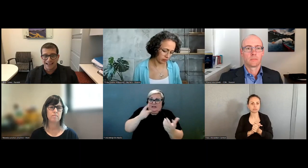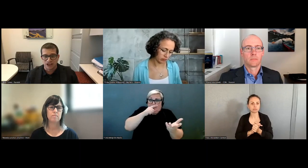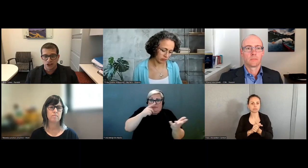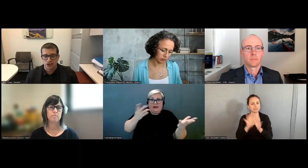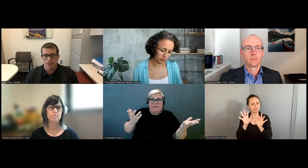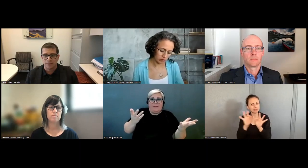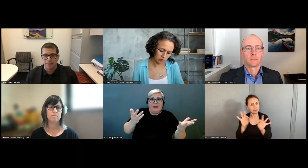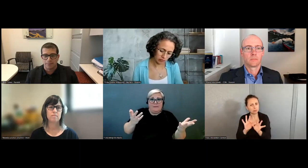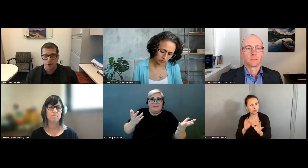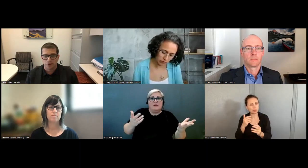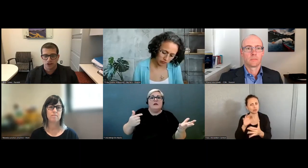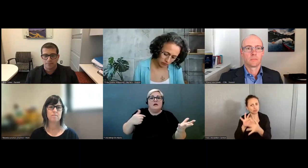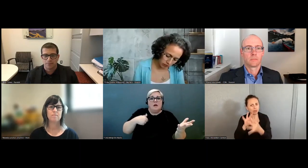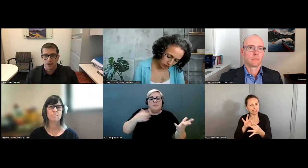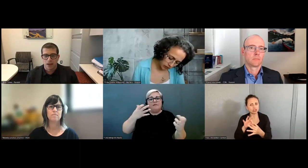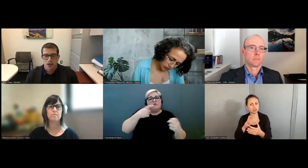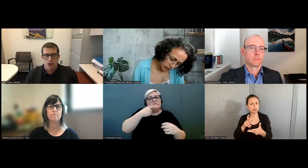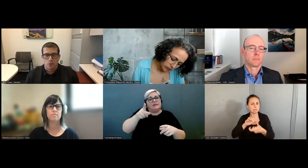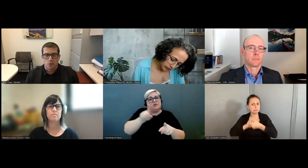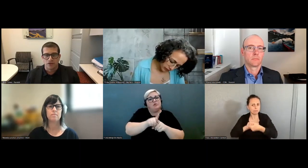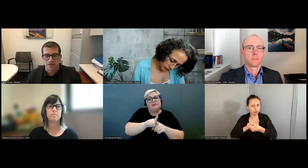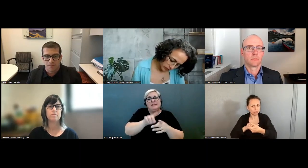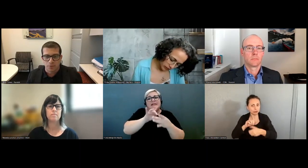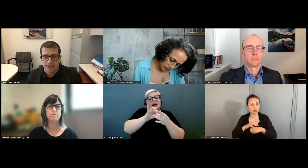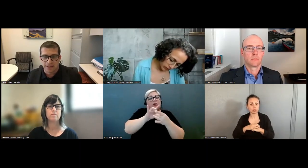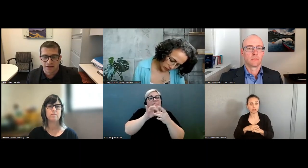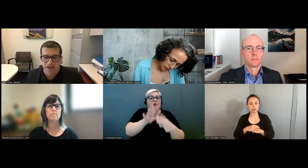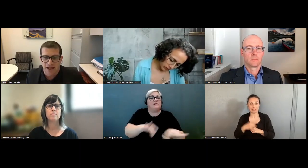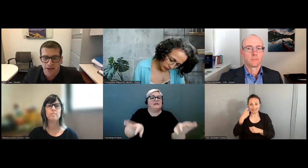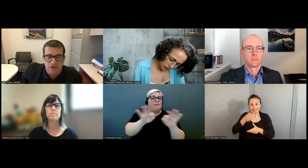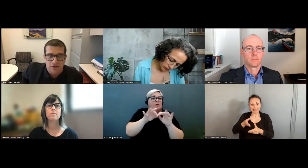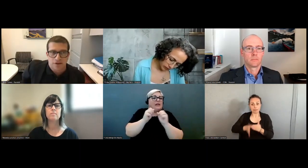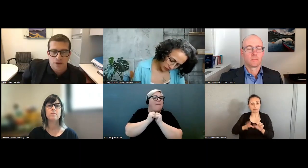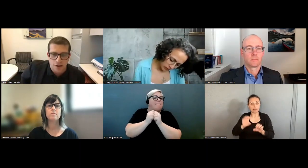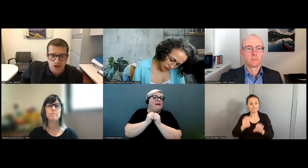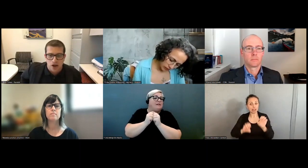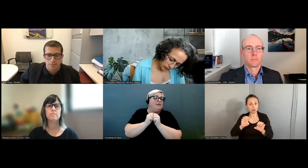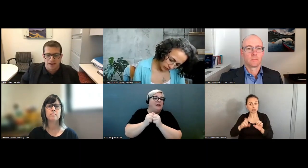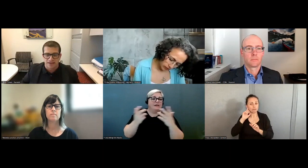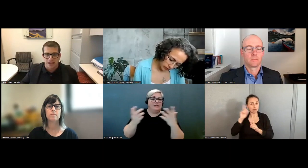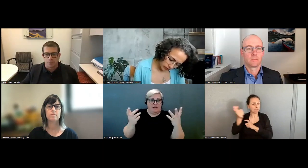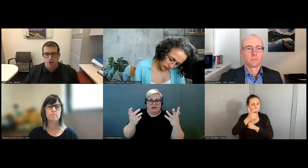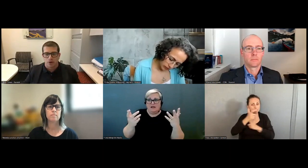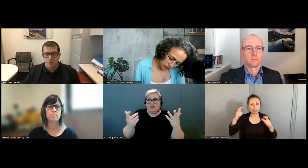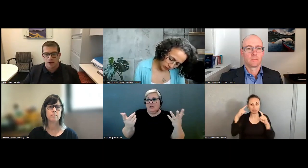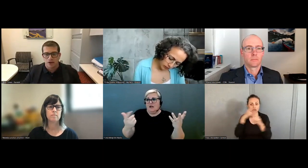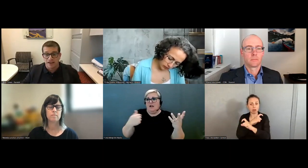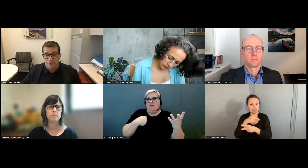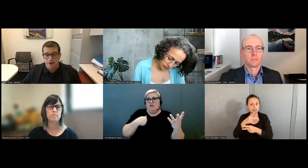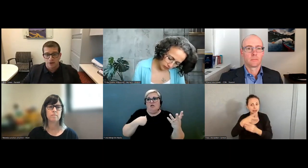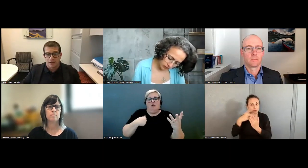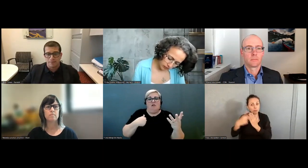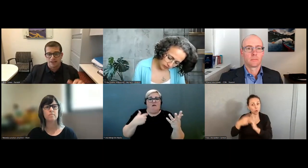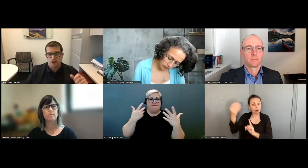of relationship and partnership. We just completed an evaluation of a large complex care program in Ontario that measured